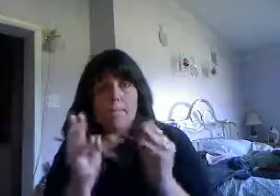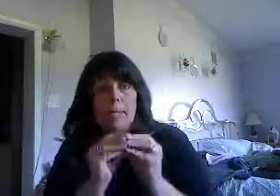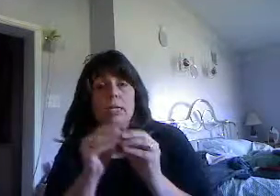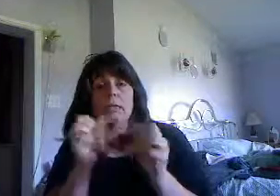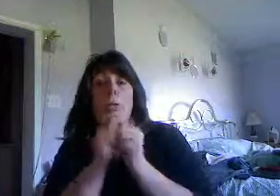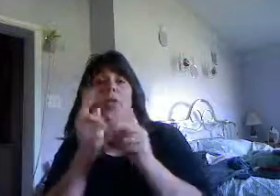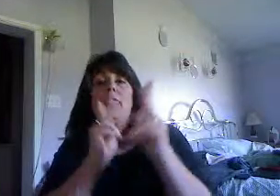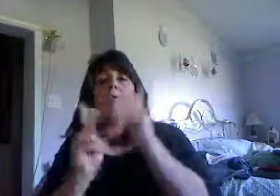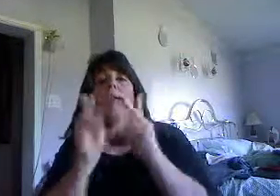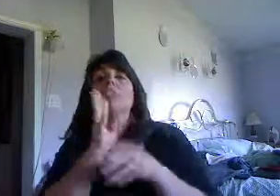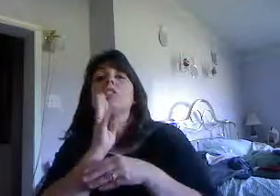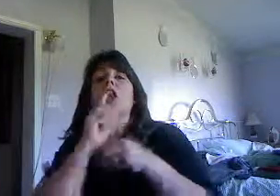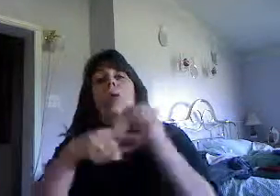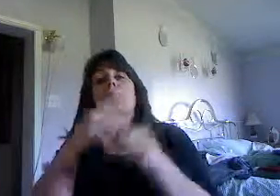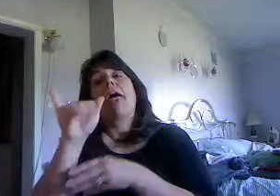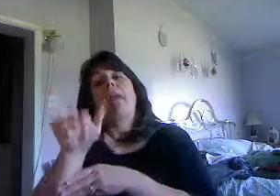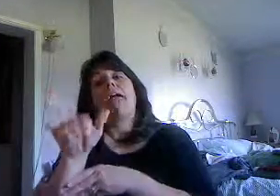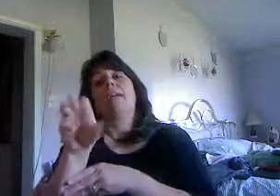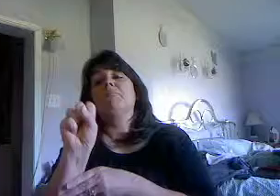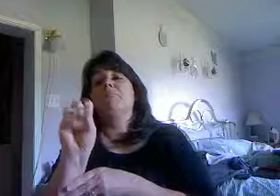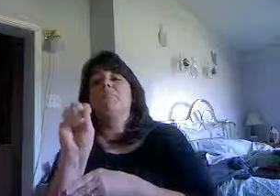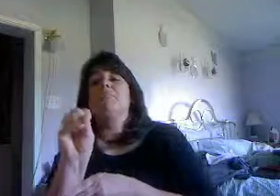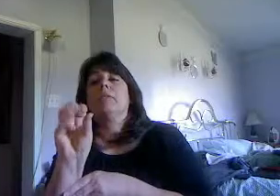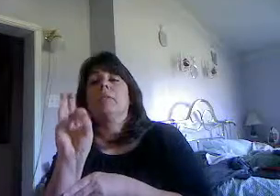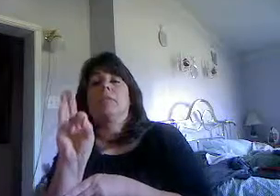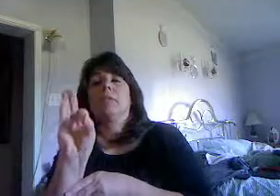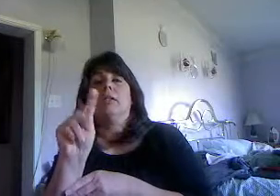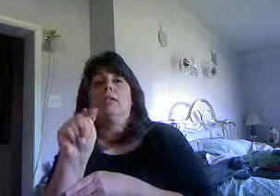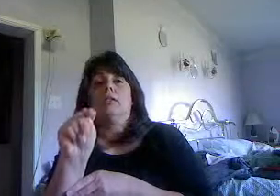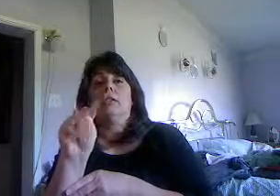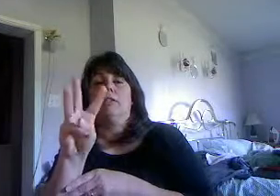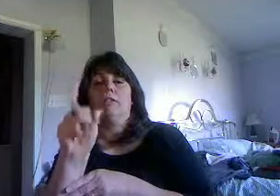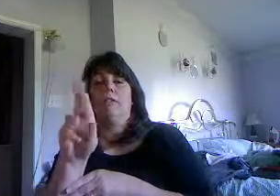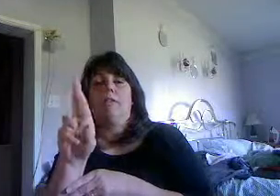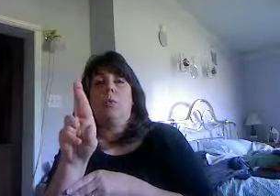you can't be in the rural areas to do that kind of work. You have to be where the clients are.